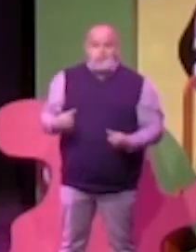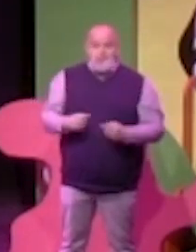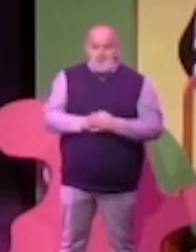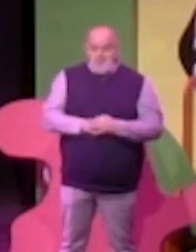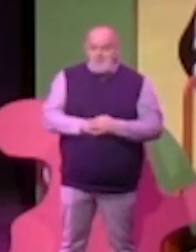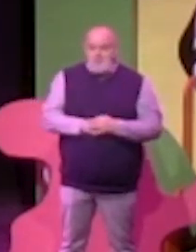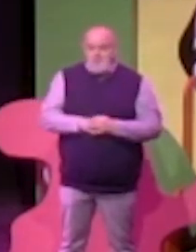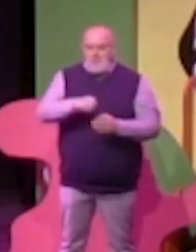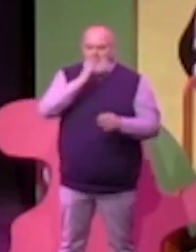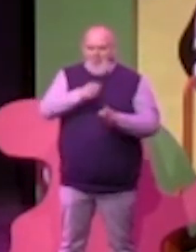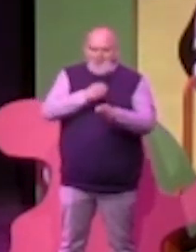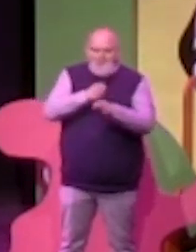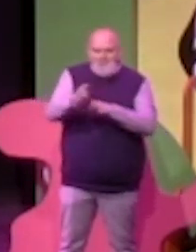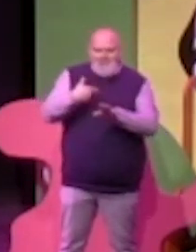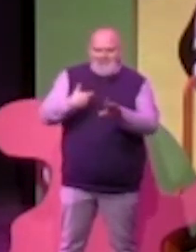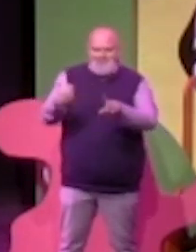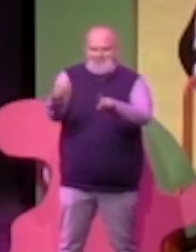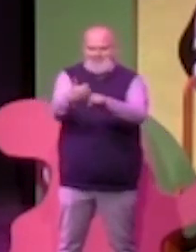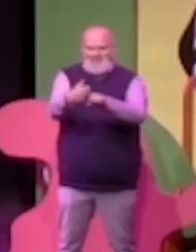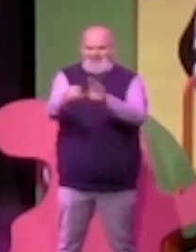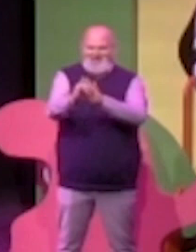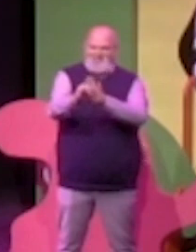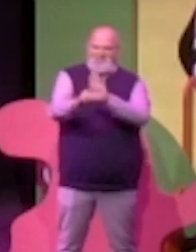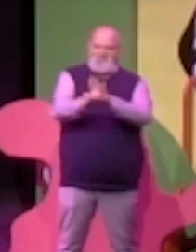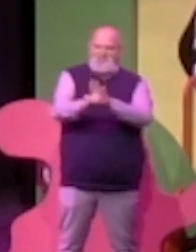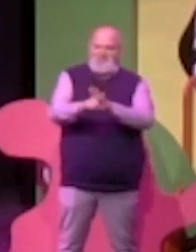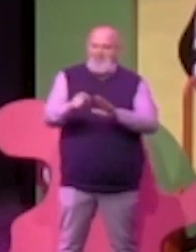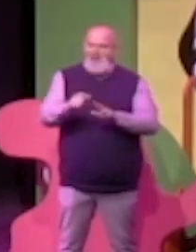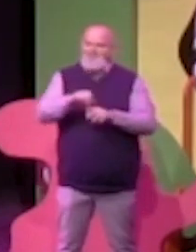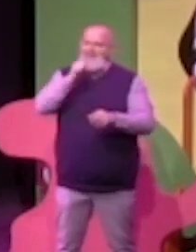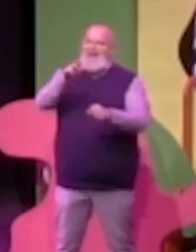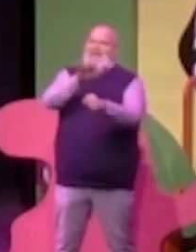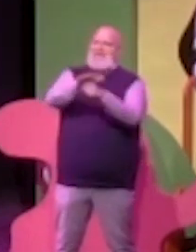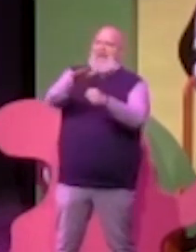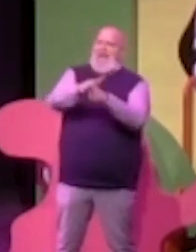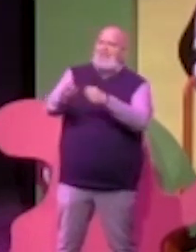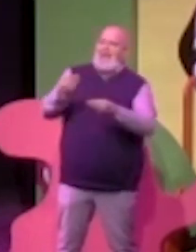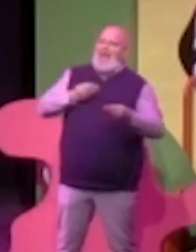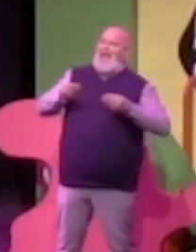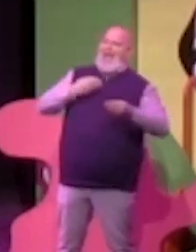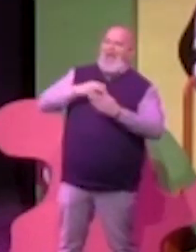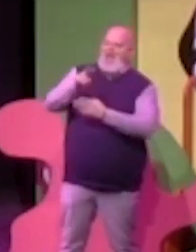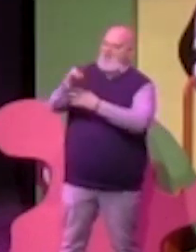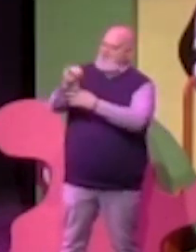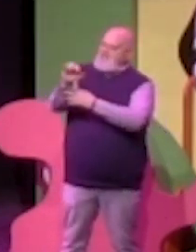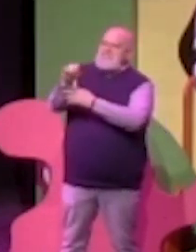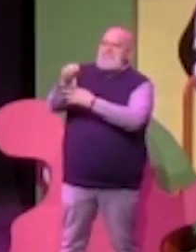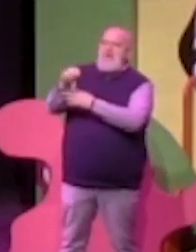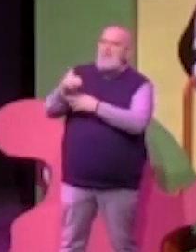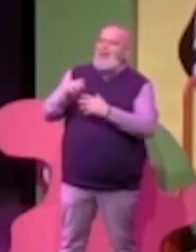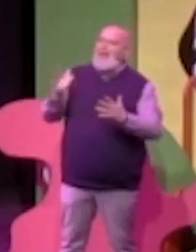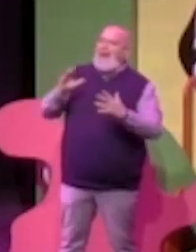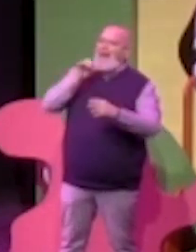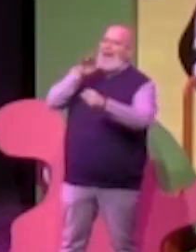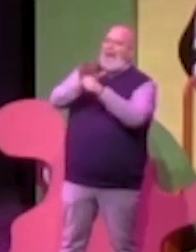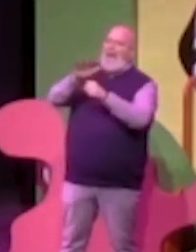has a self-identity of scarcity and victimhood. And it's really important to keep reminding ourselves that 64%